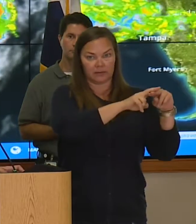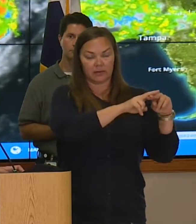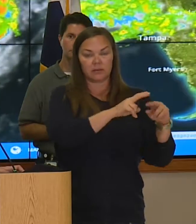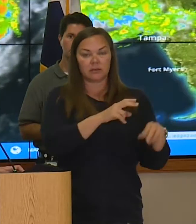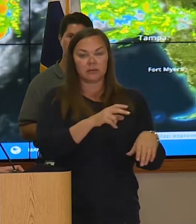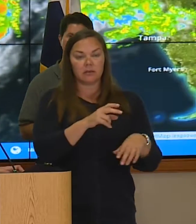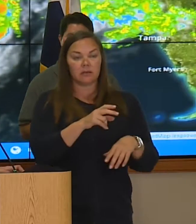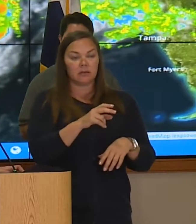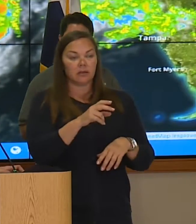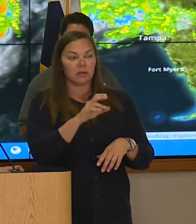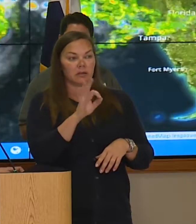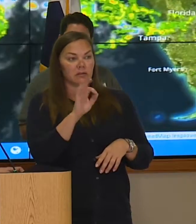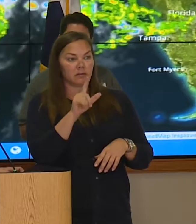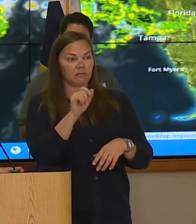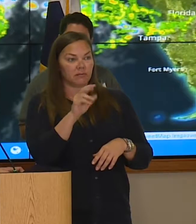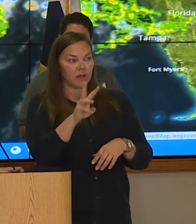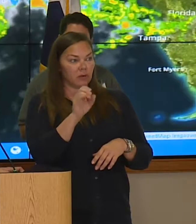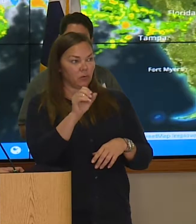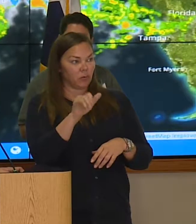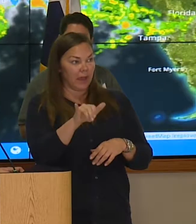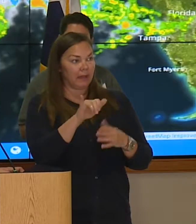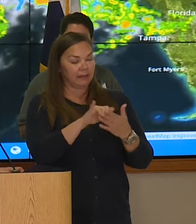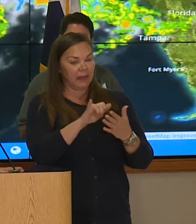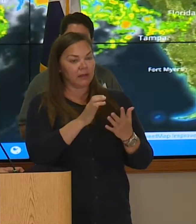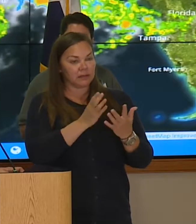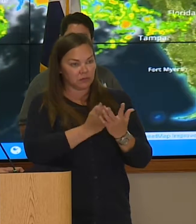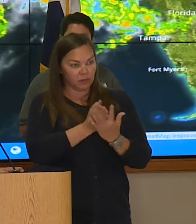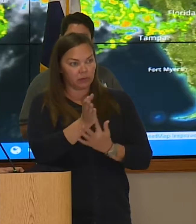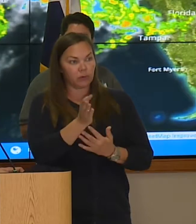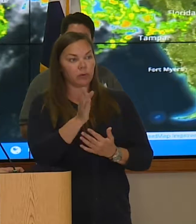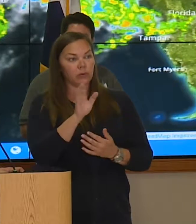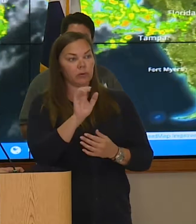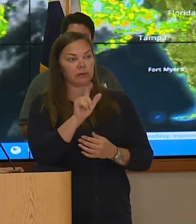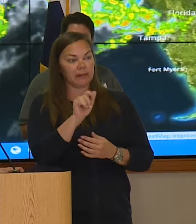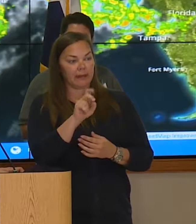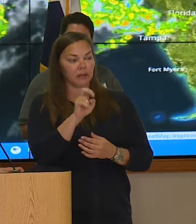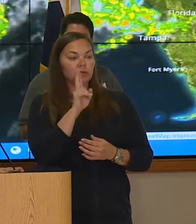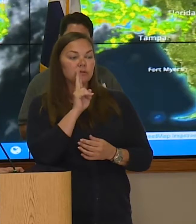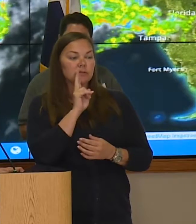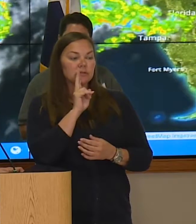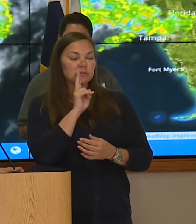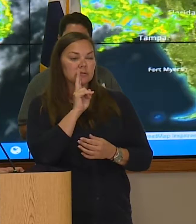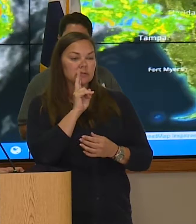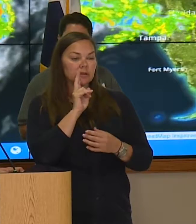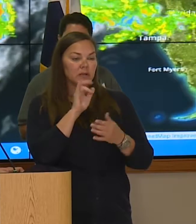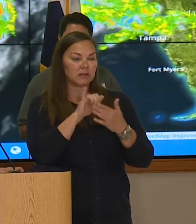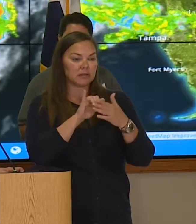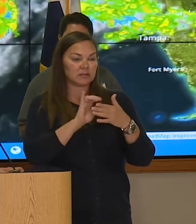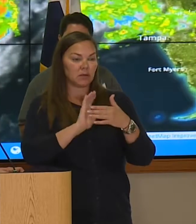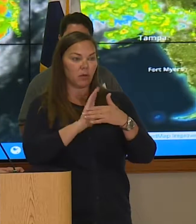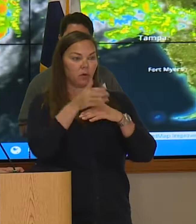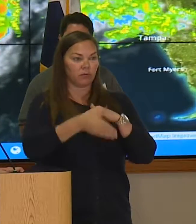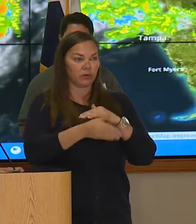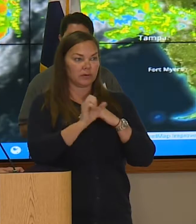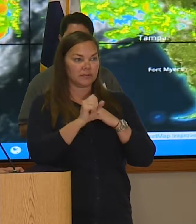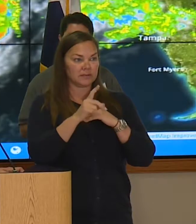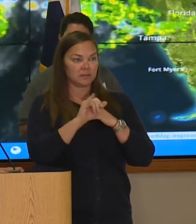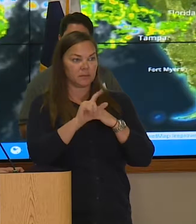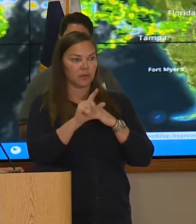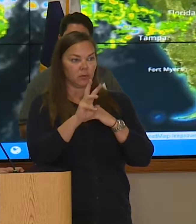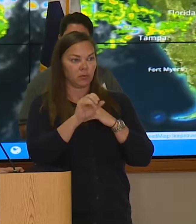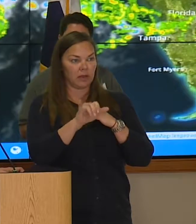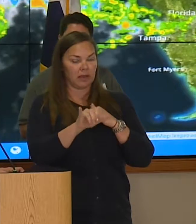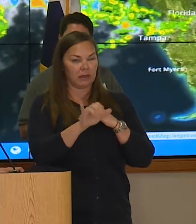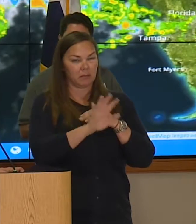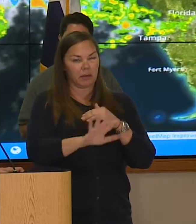The flood wave is currently passing through Lake Houston and going over the spillway at something